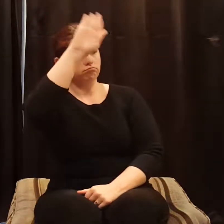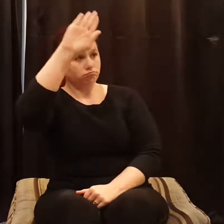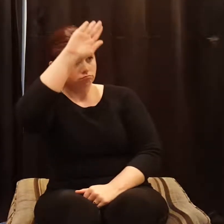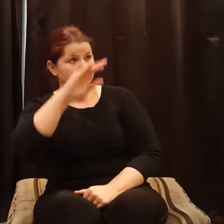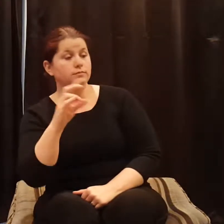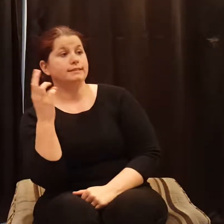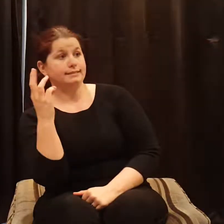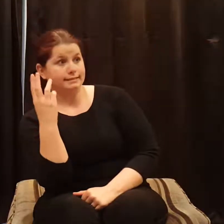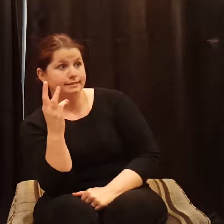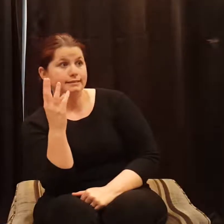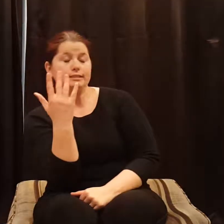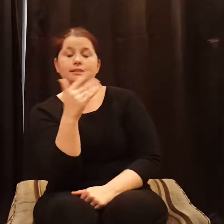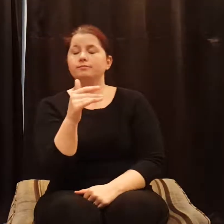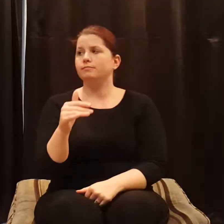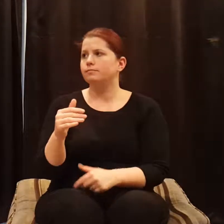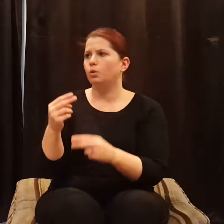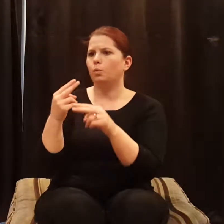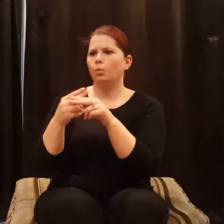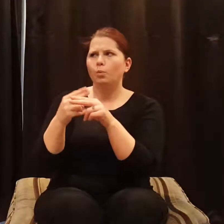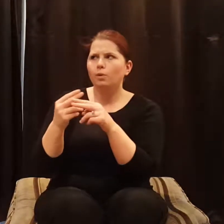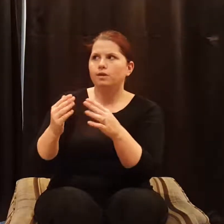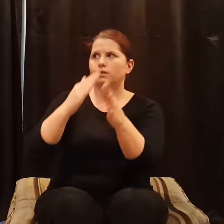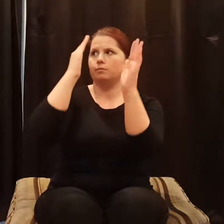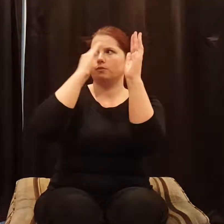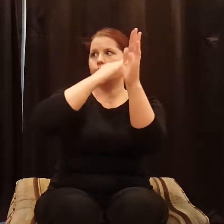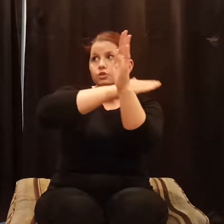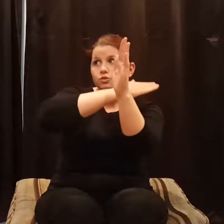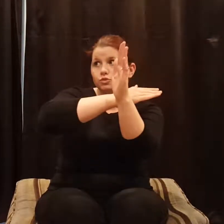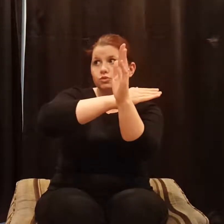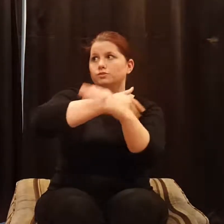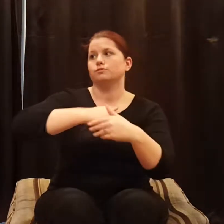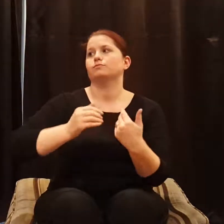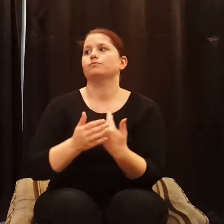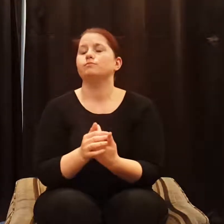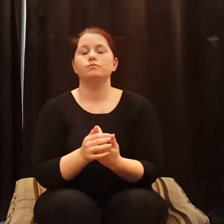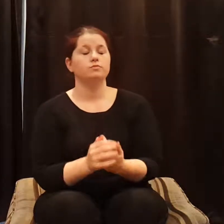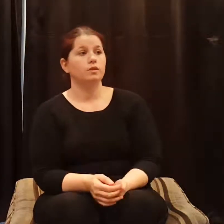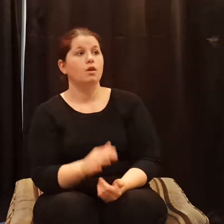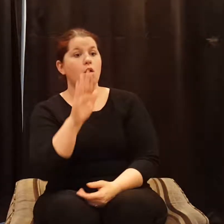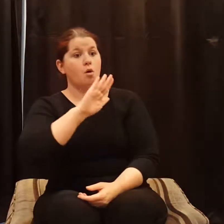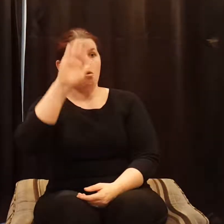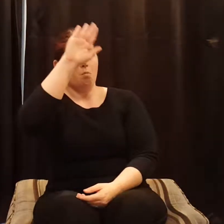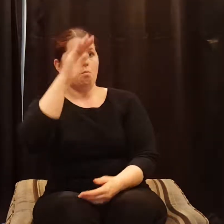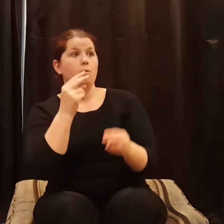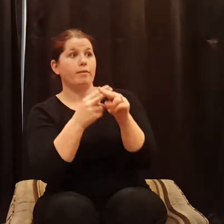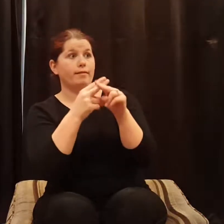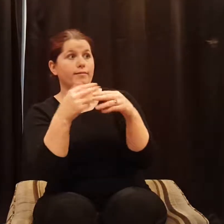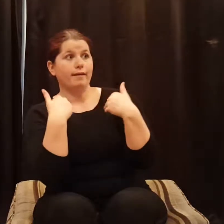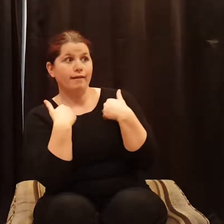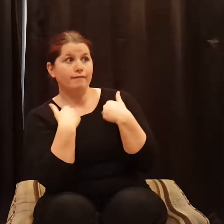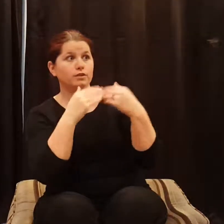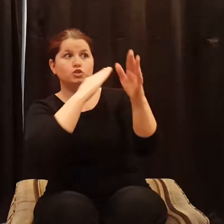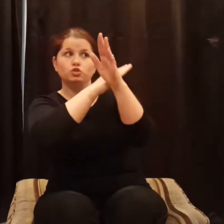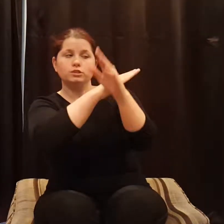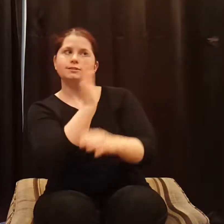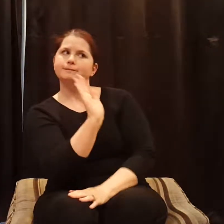street? And they say, well, streets don't have names. Blocks have names. Just look at Google Maps here. There's block 14, 15, 16, 17, 18,